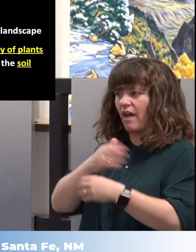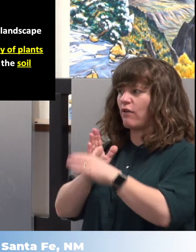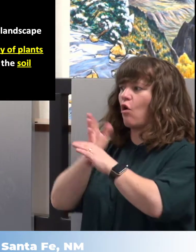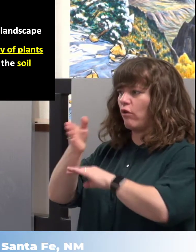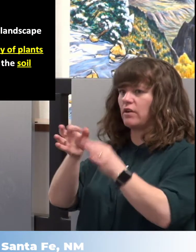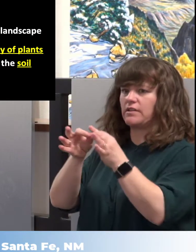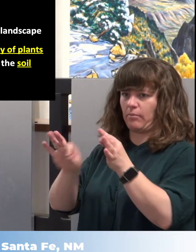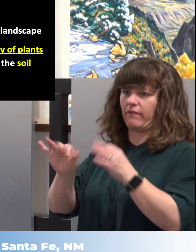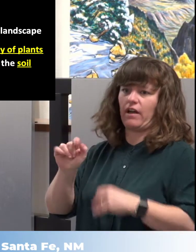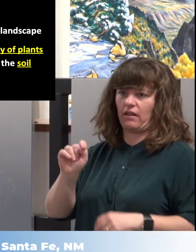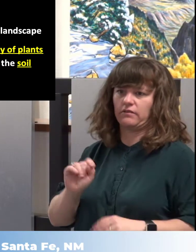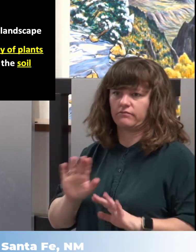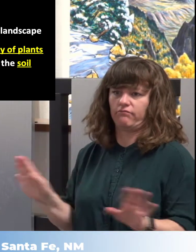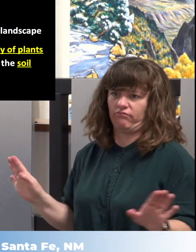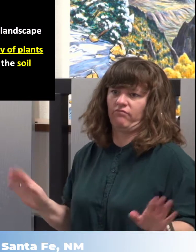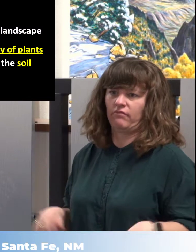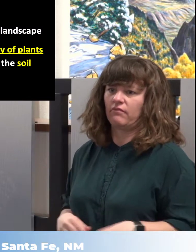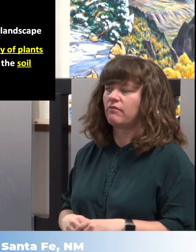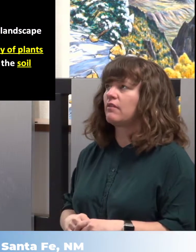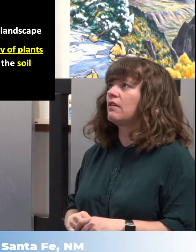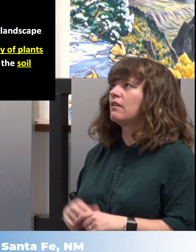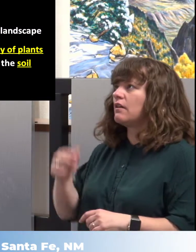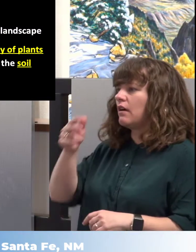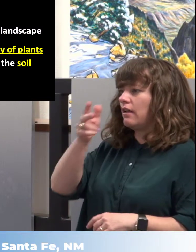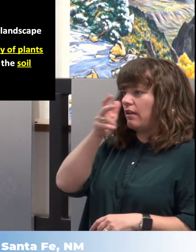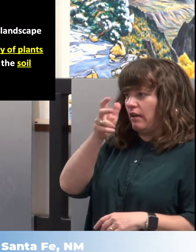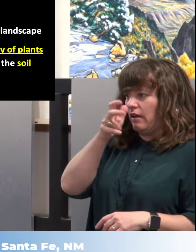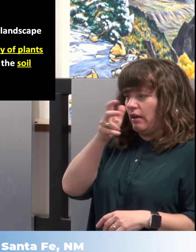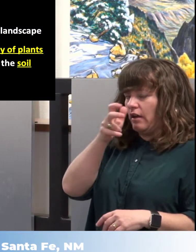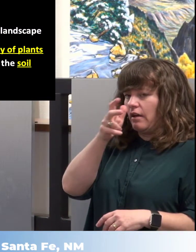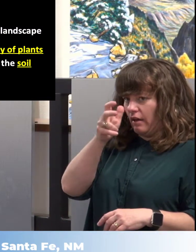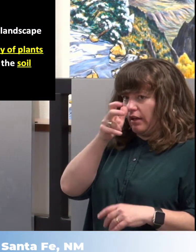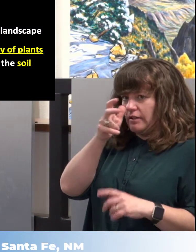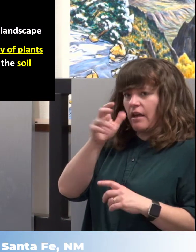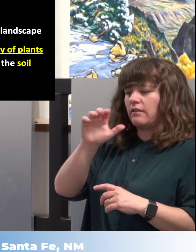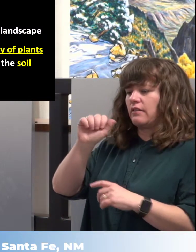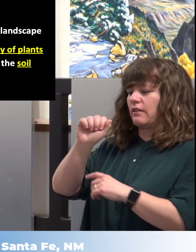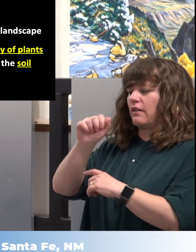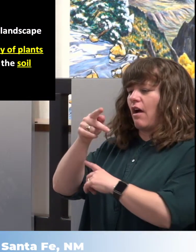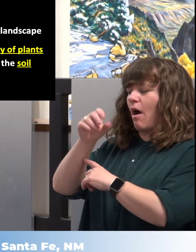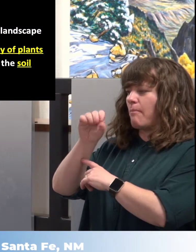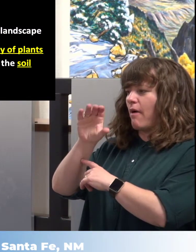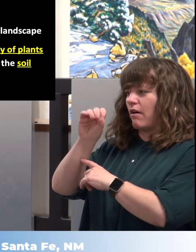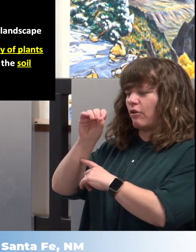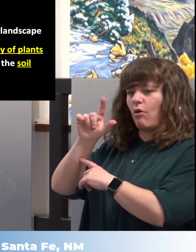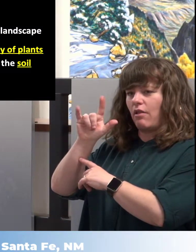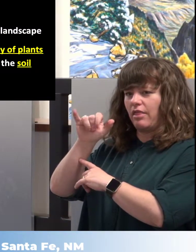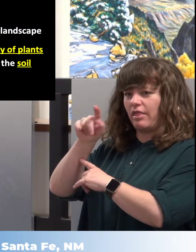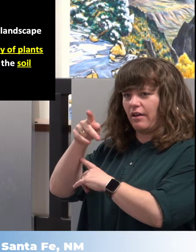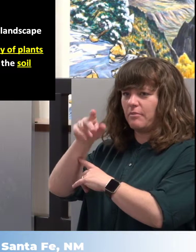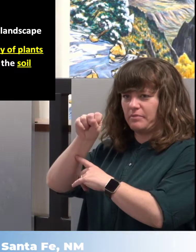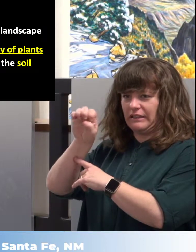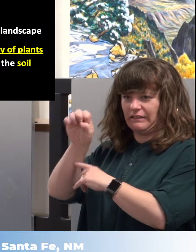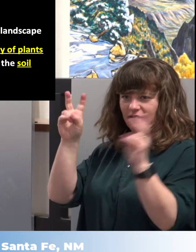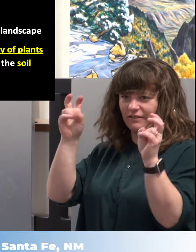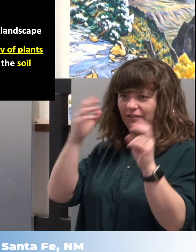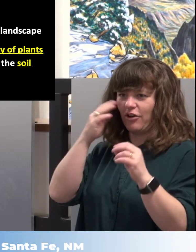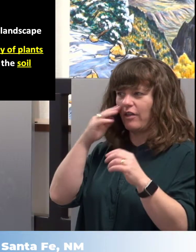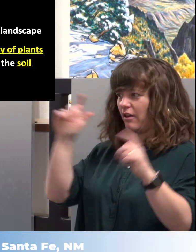Jonathan Nungland saying that there's an insect apocalypse. 70% of insects have become extinct in the last 27 years.